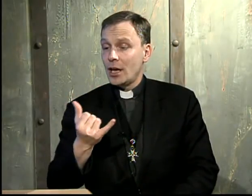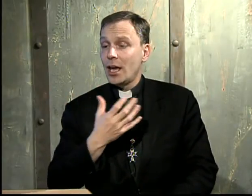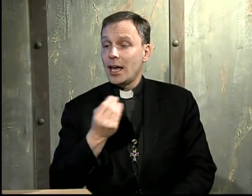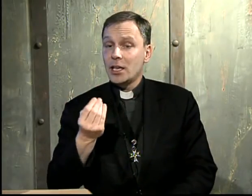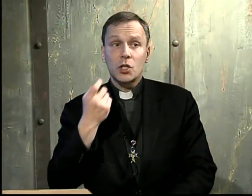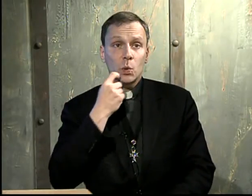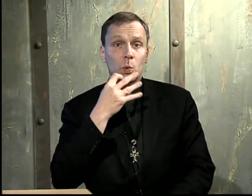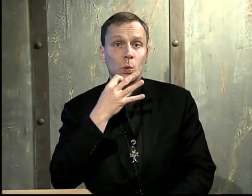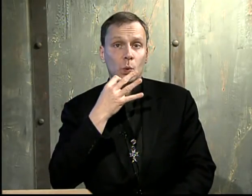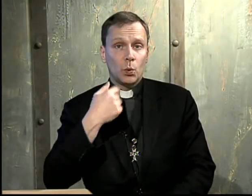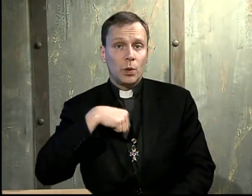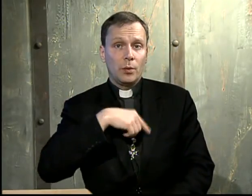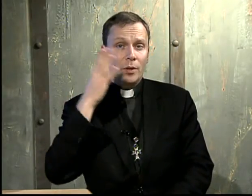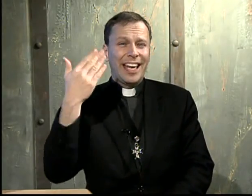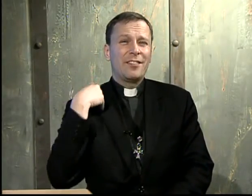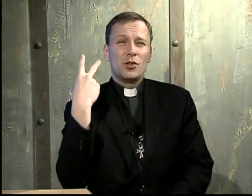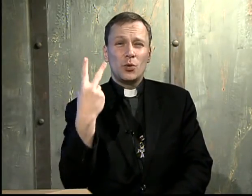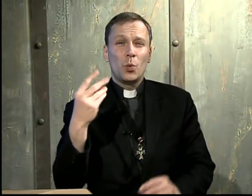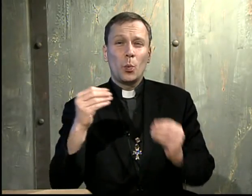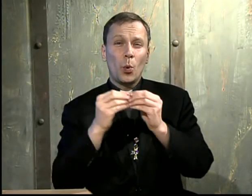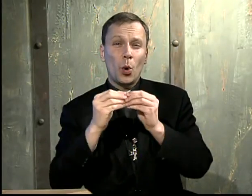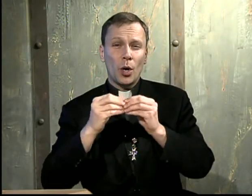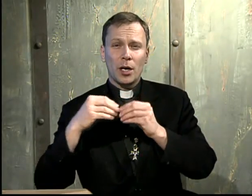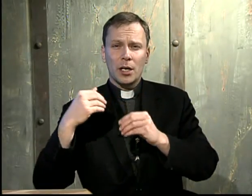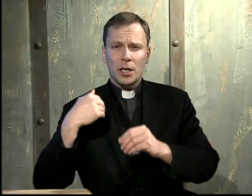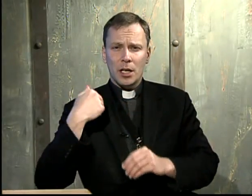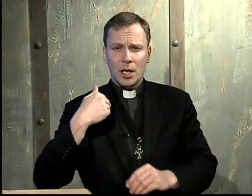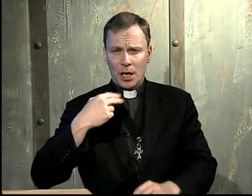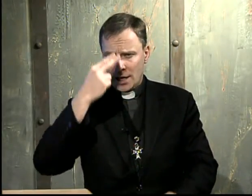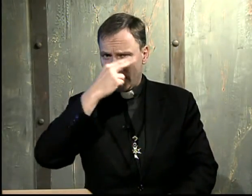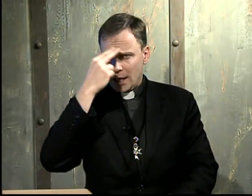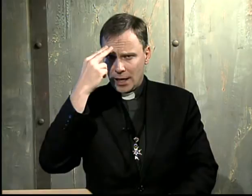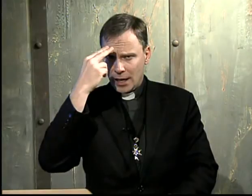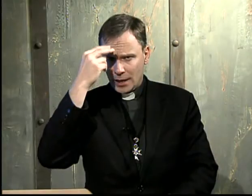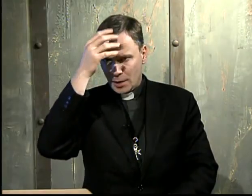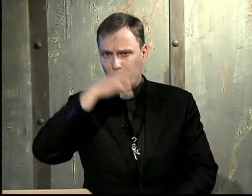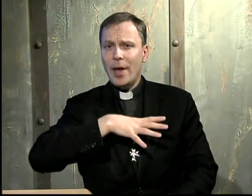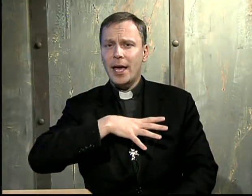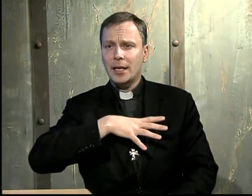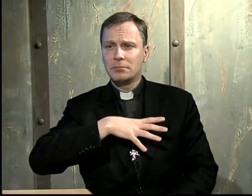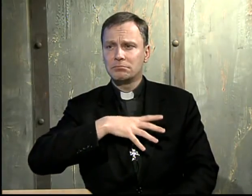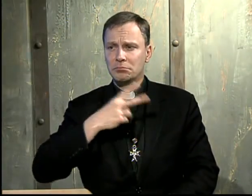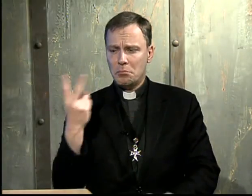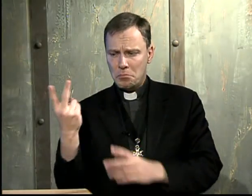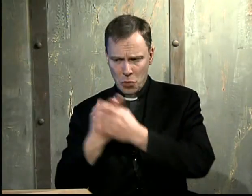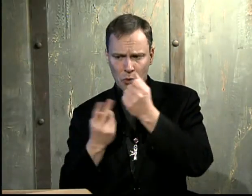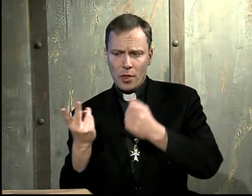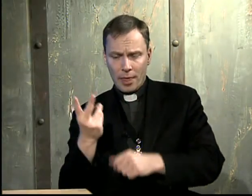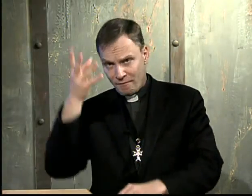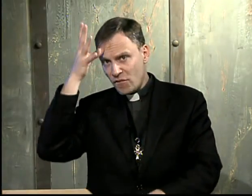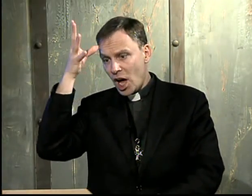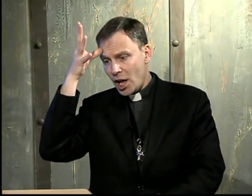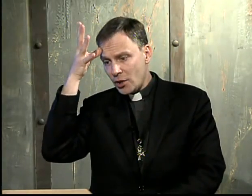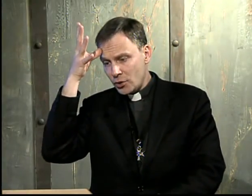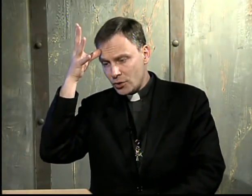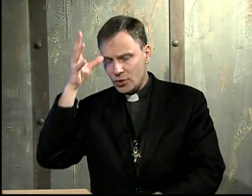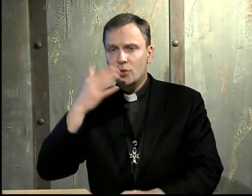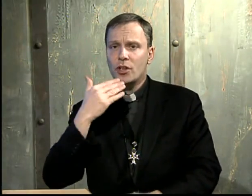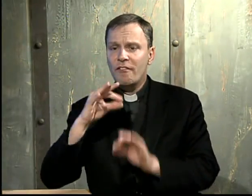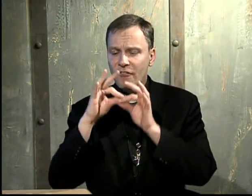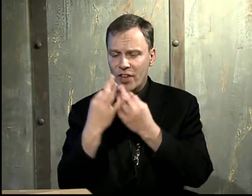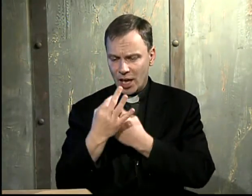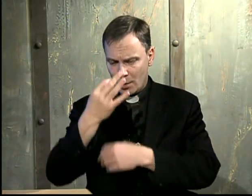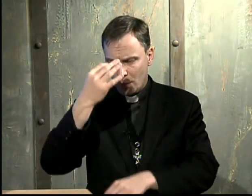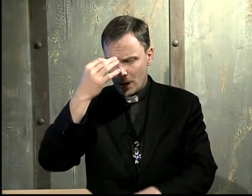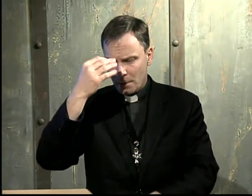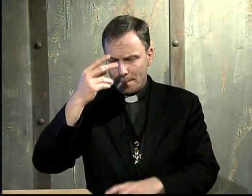that council as well. And soon we will be welcoming 2 new members, both of them young